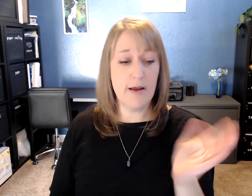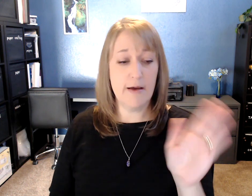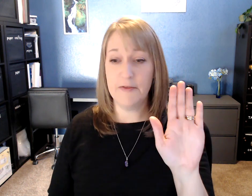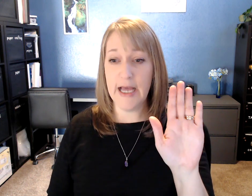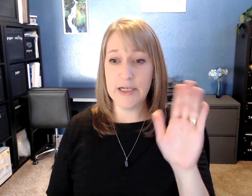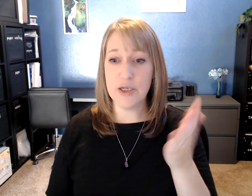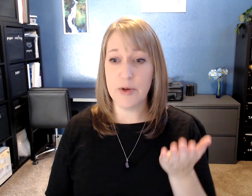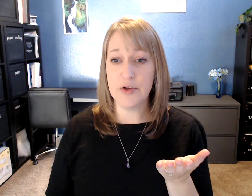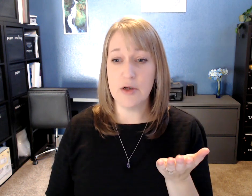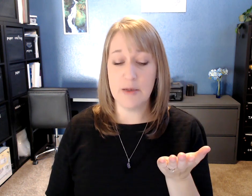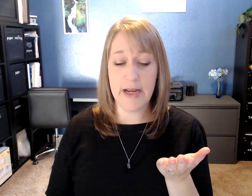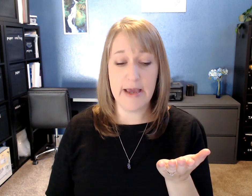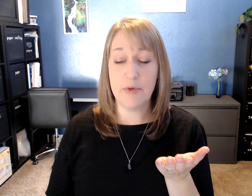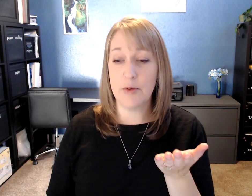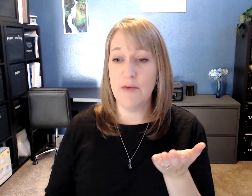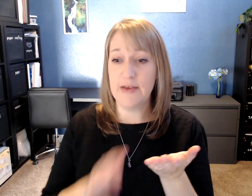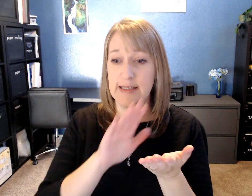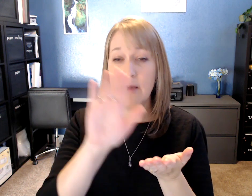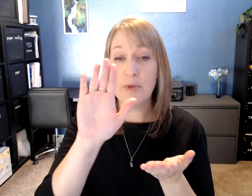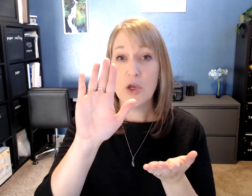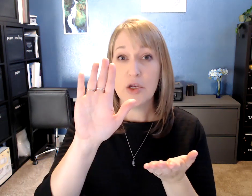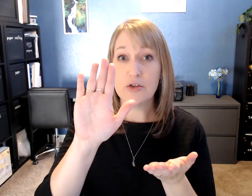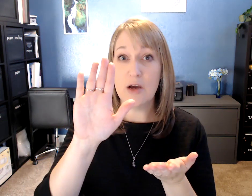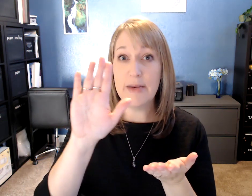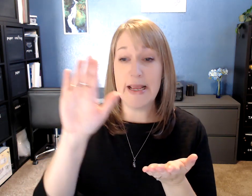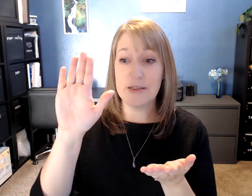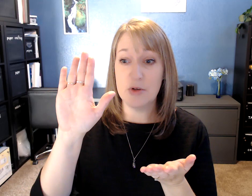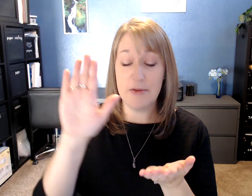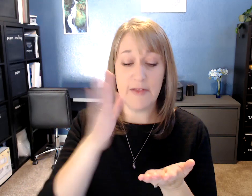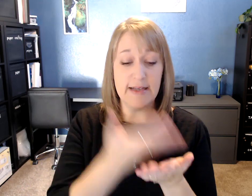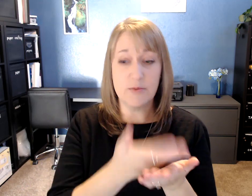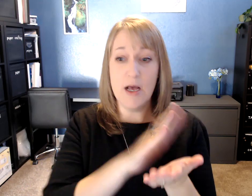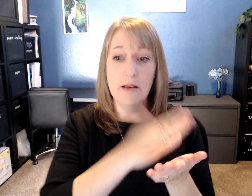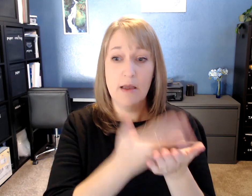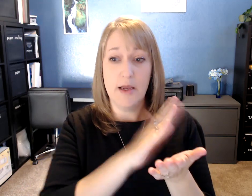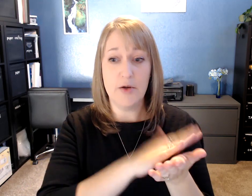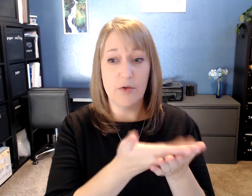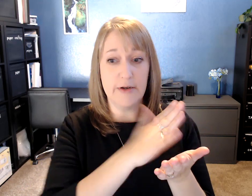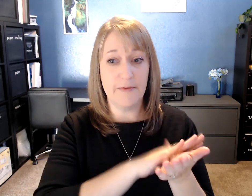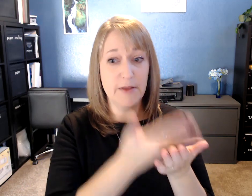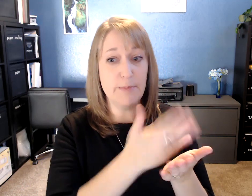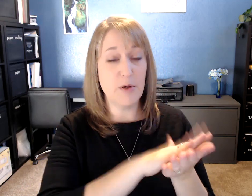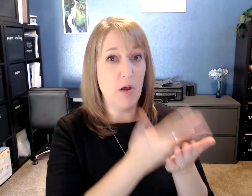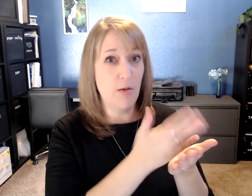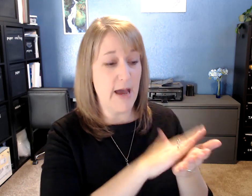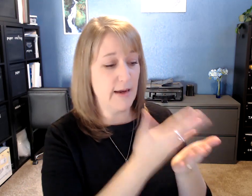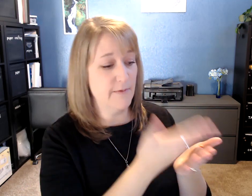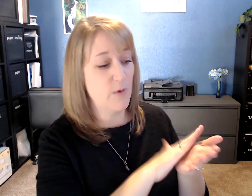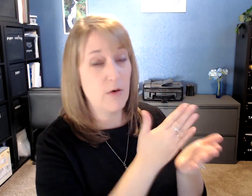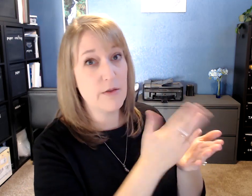a flat hand shape on your non-dominant hand with your palm facing up. Your dominant hand is going to be flat as well, and you're going to flip your palm back and forth